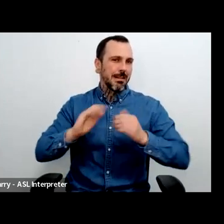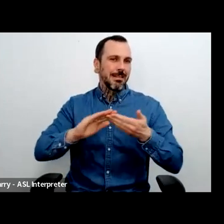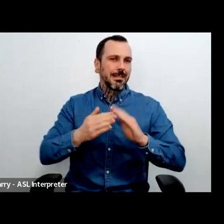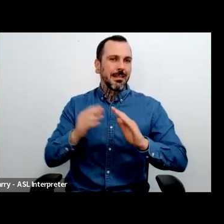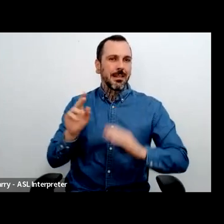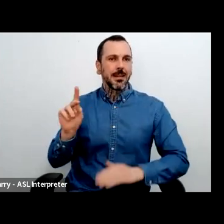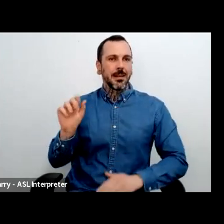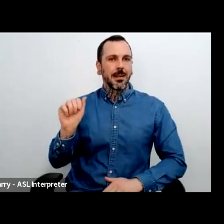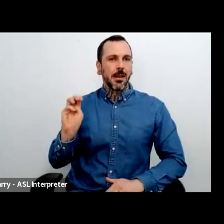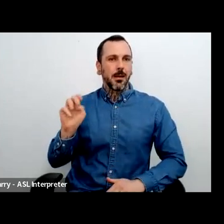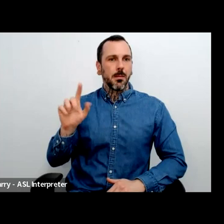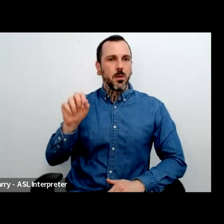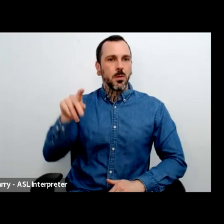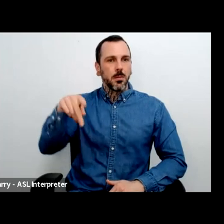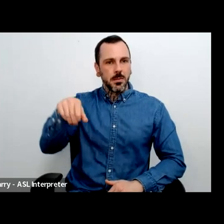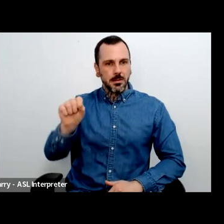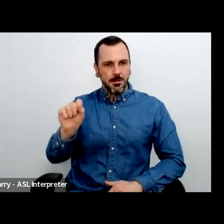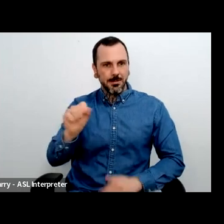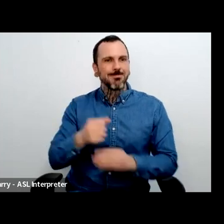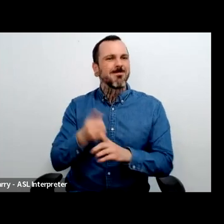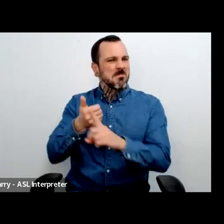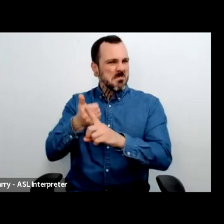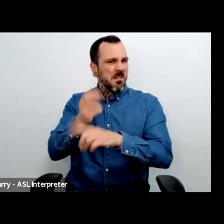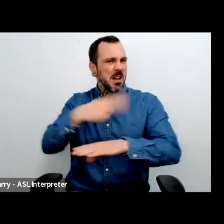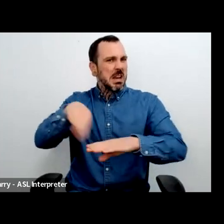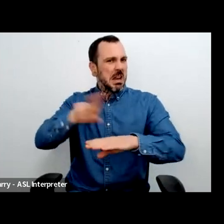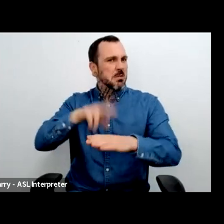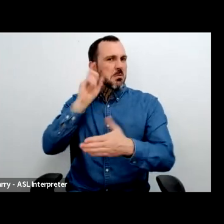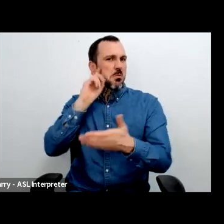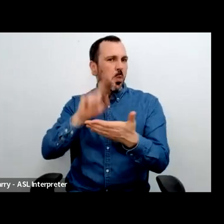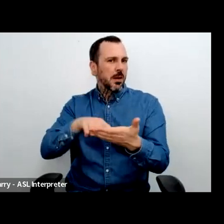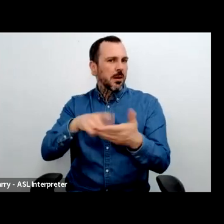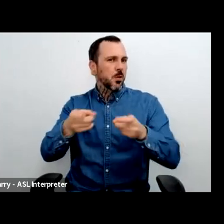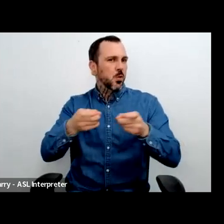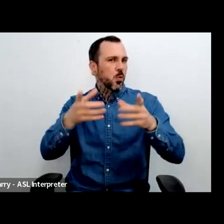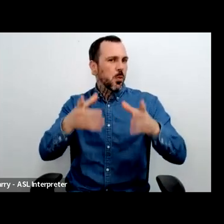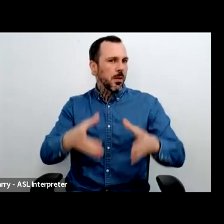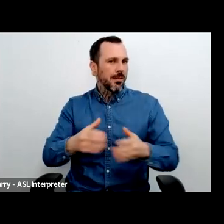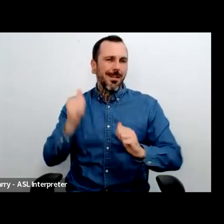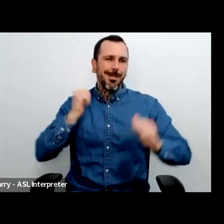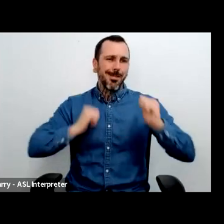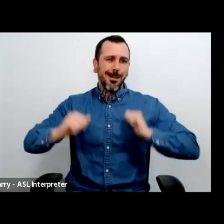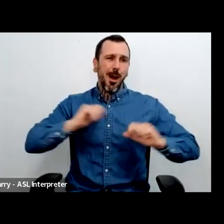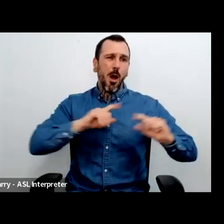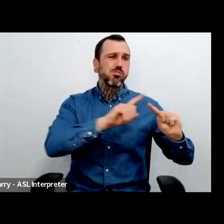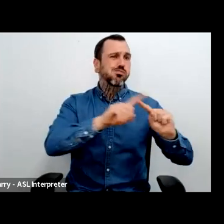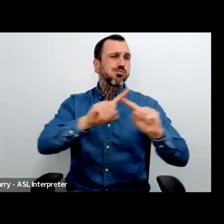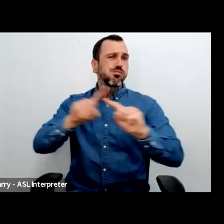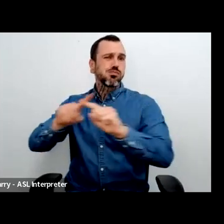also a nationally recognized director, having directed at theaters across the country.